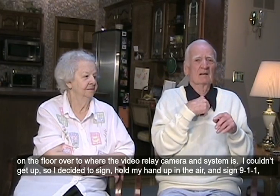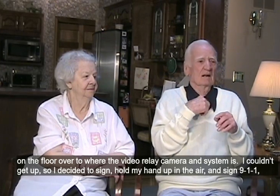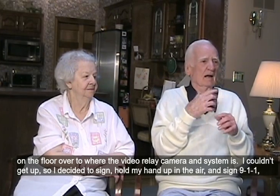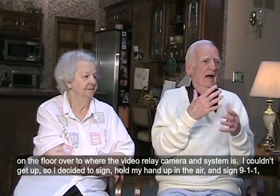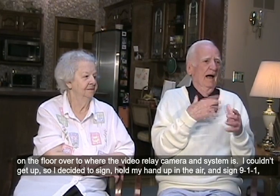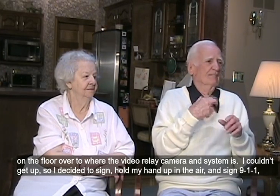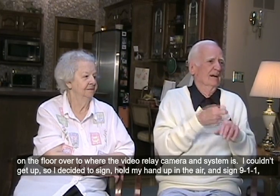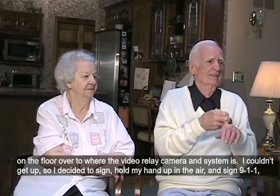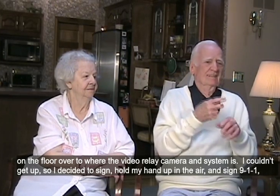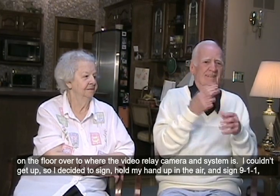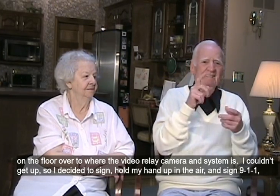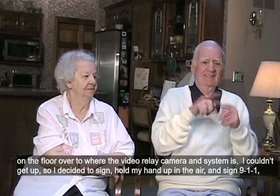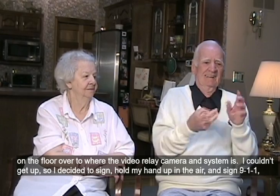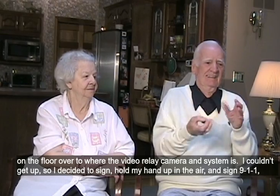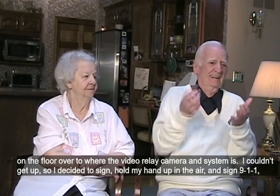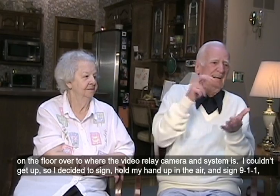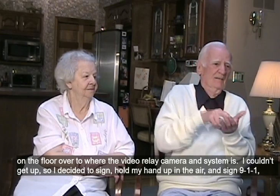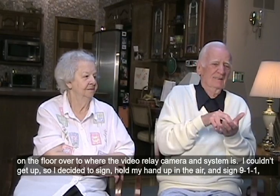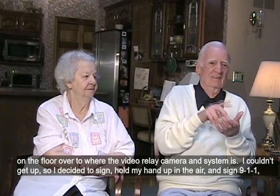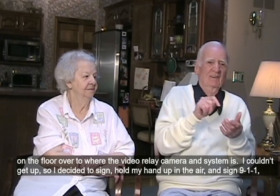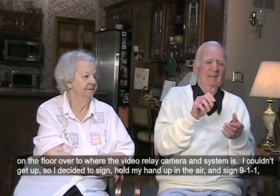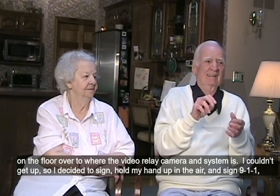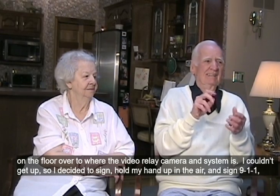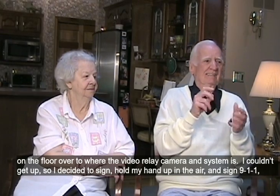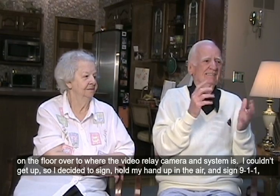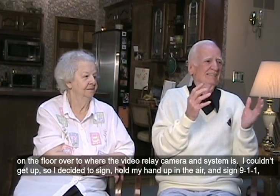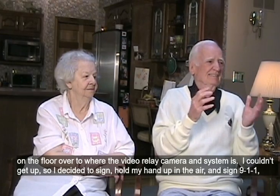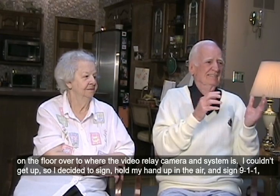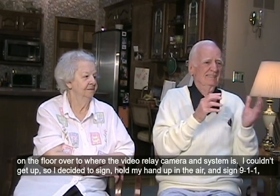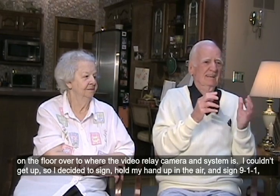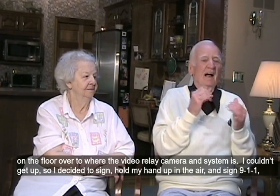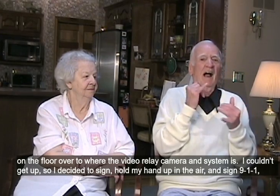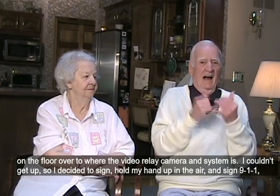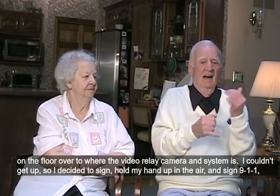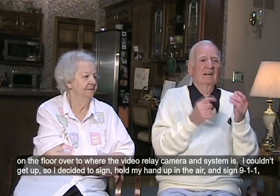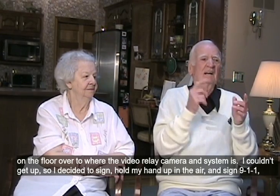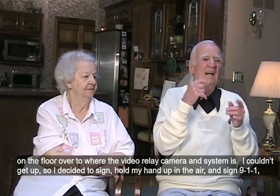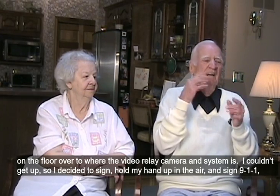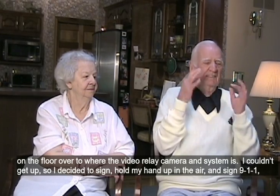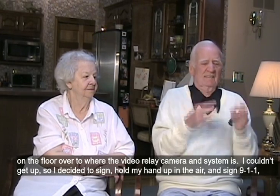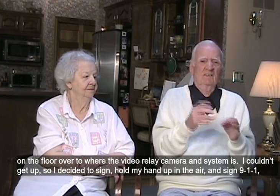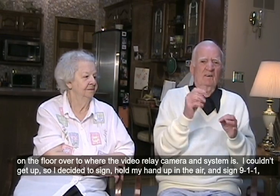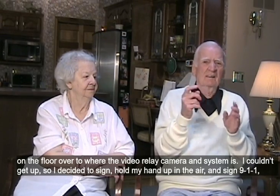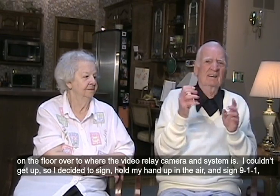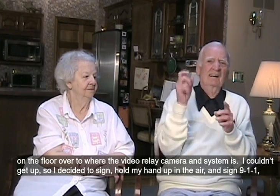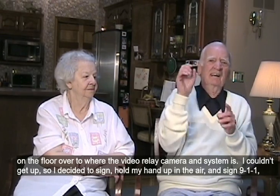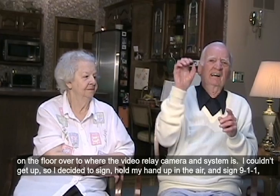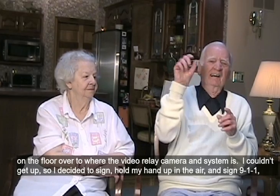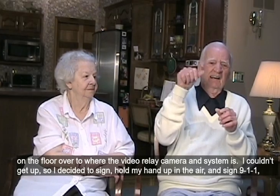I couldn't get up, so I decided to hold my hand up in the air and